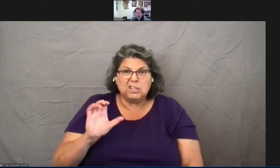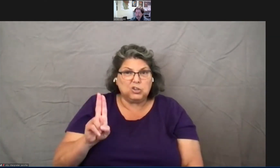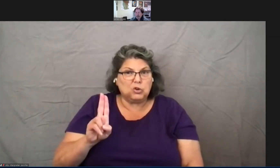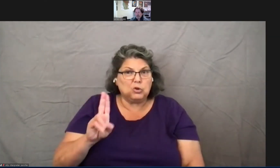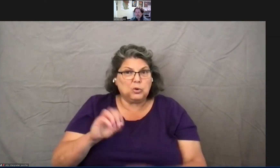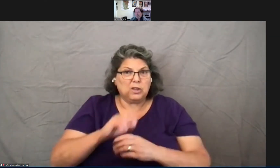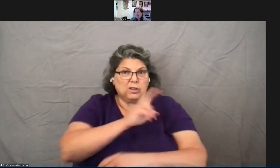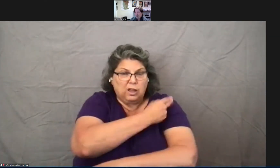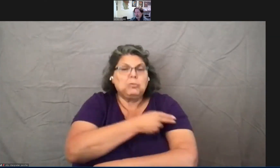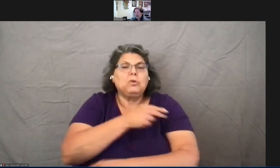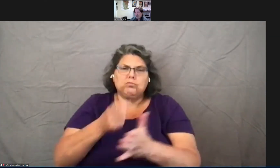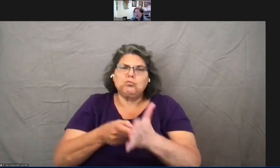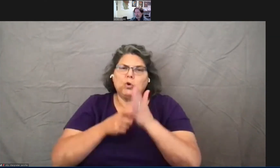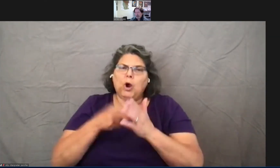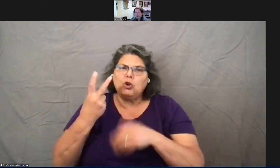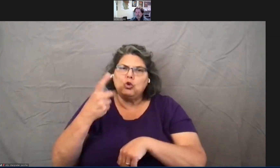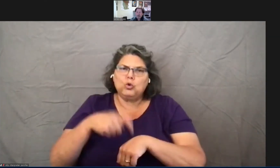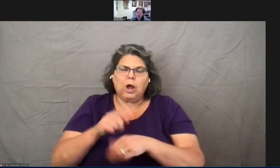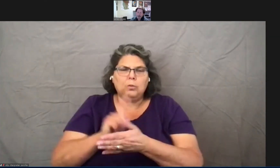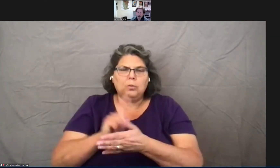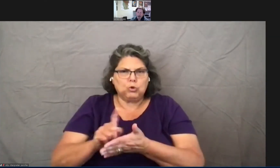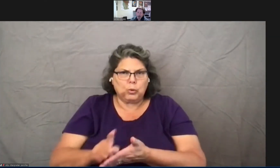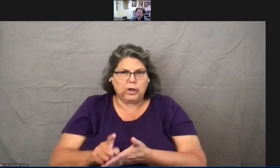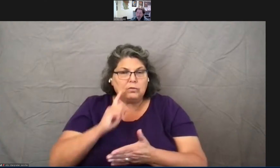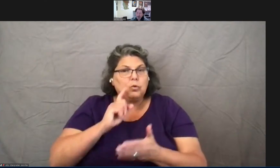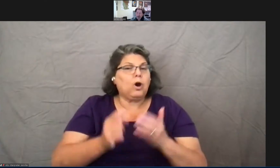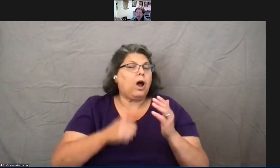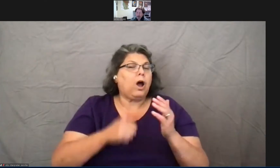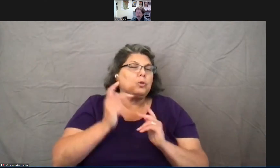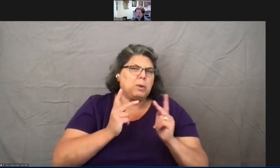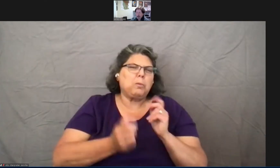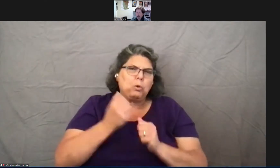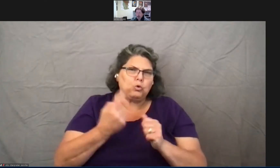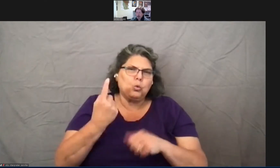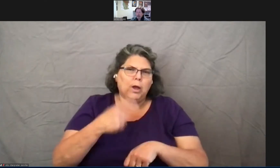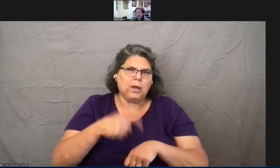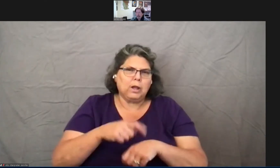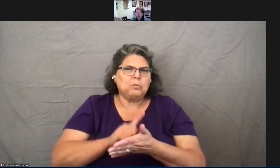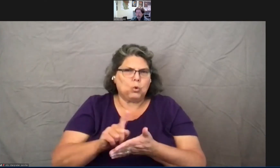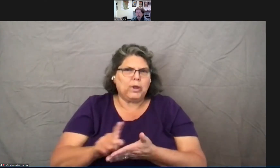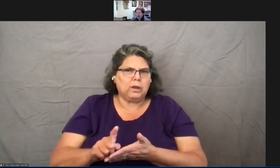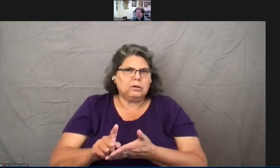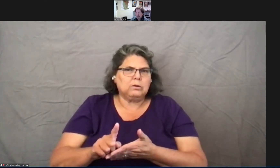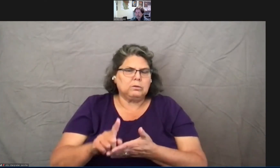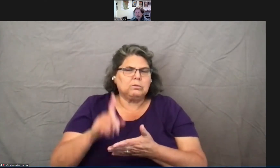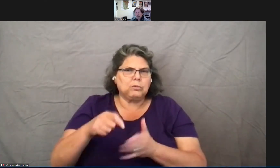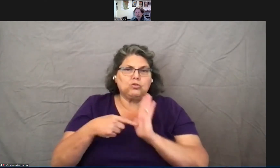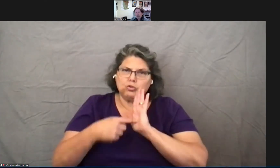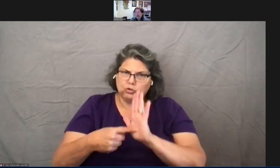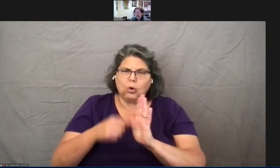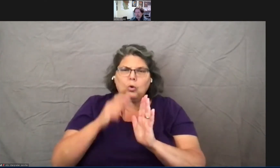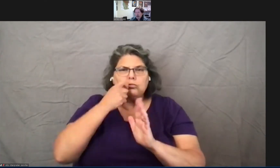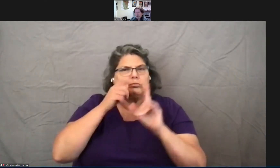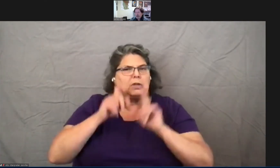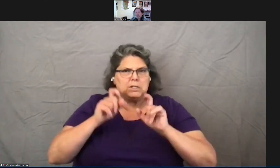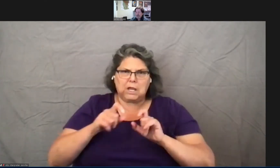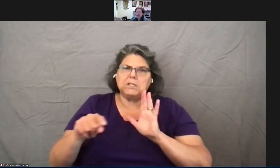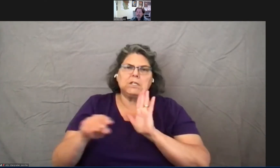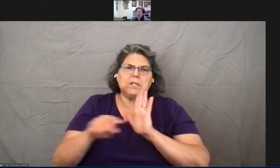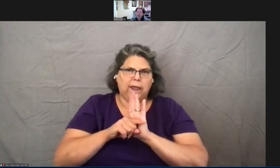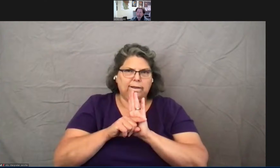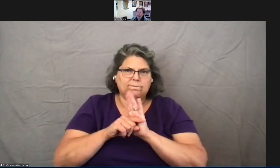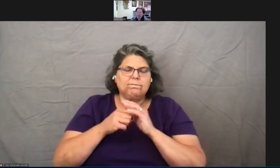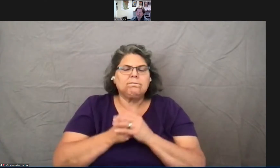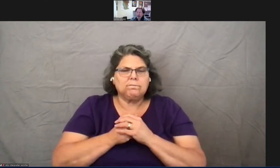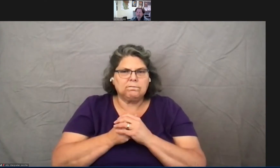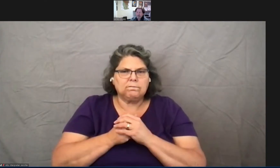twice a week. For others, it is, for the most part, once a week that they'll need to show negative testing. And in most cases,